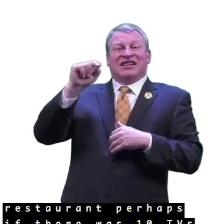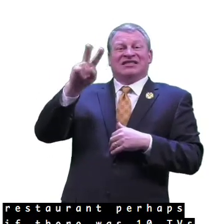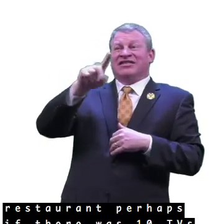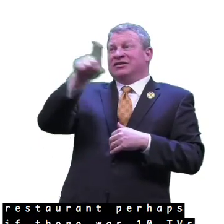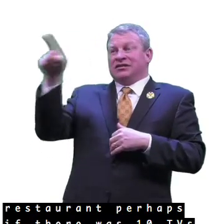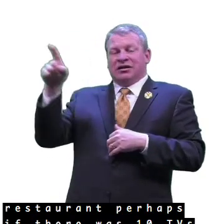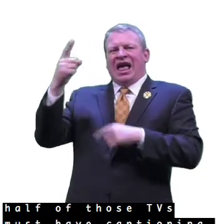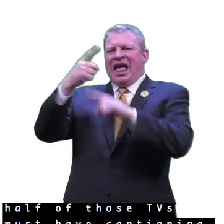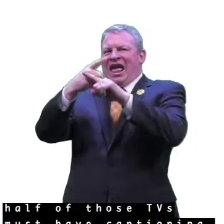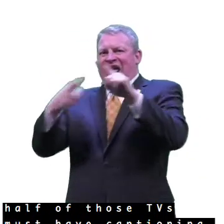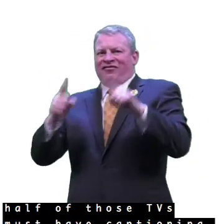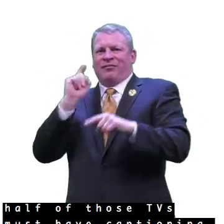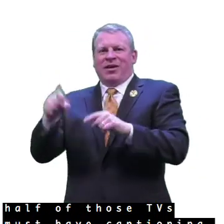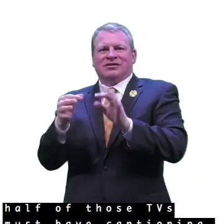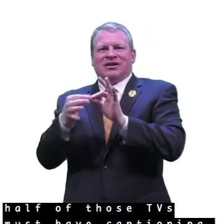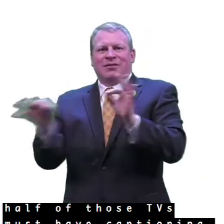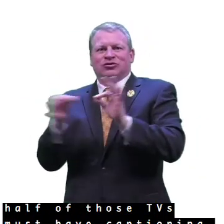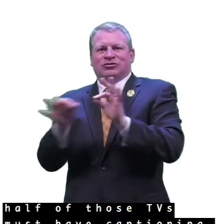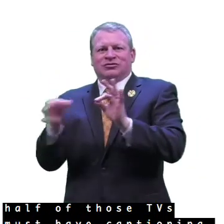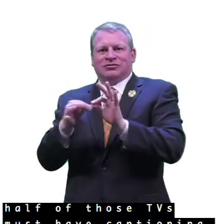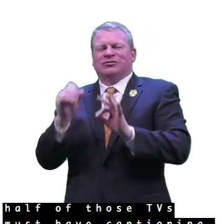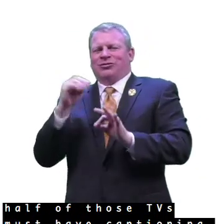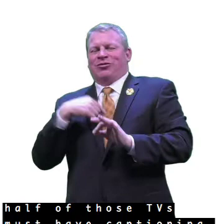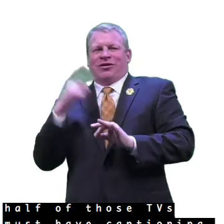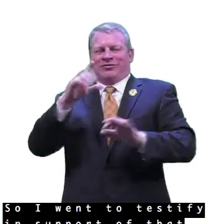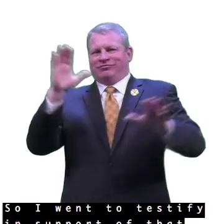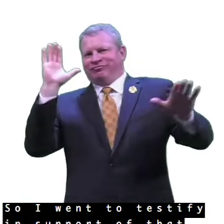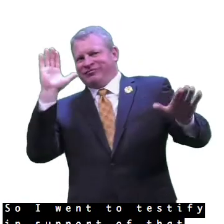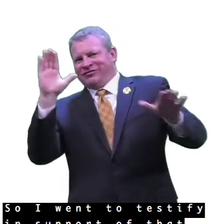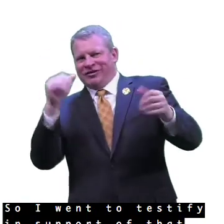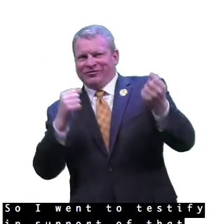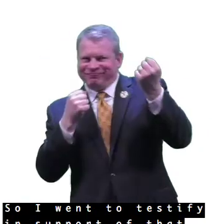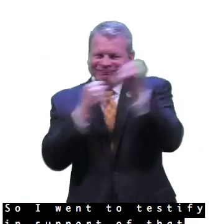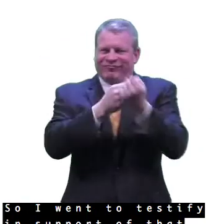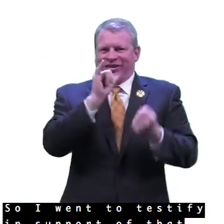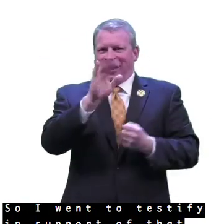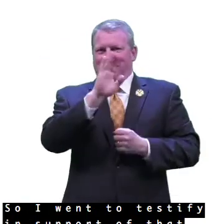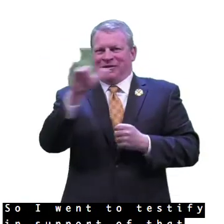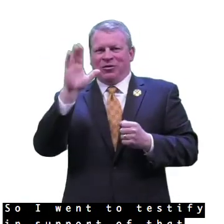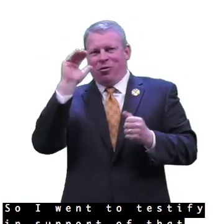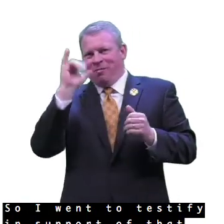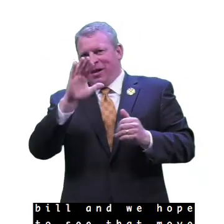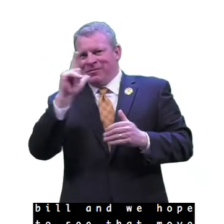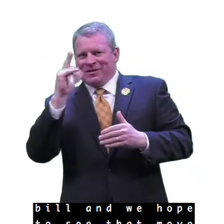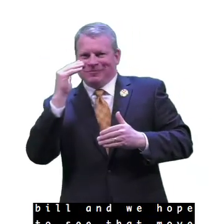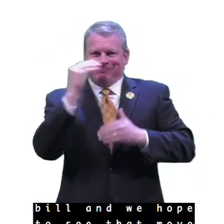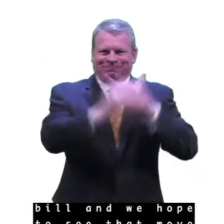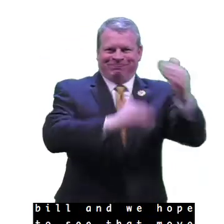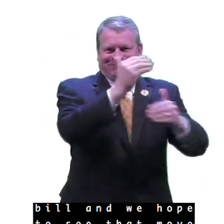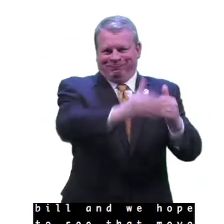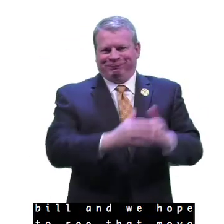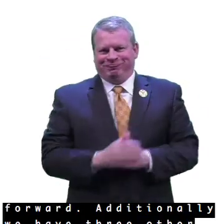10 TVs, half of those TVs must have captioning. So I went to testify in support of that bill, and we hope to see that move